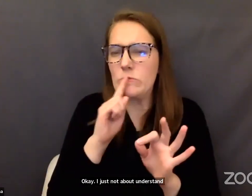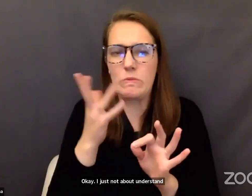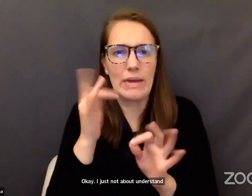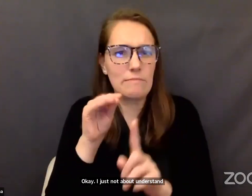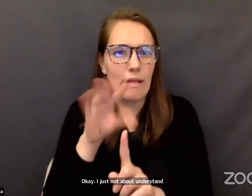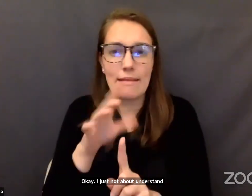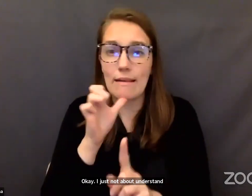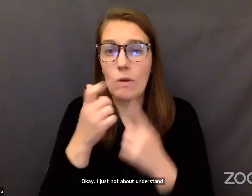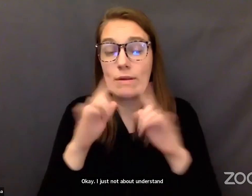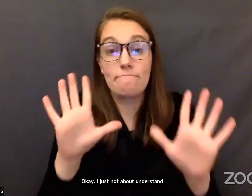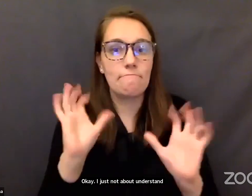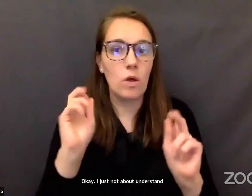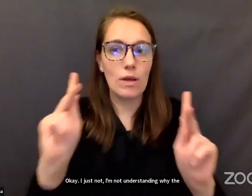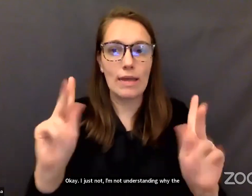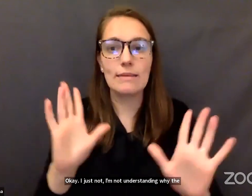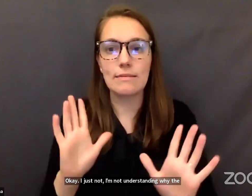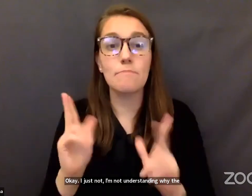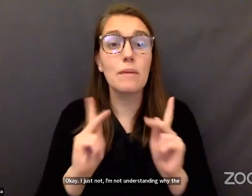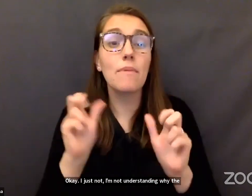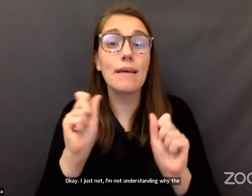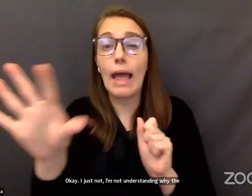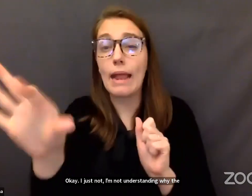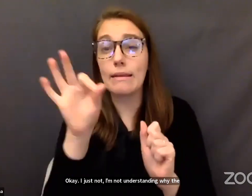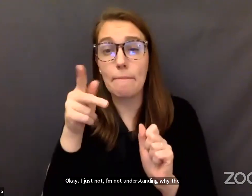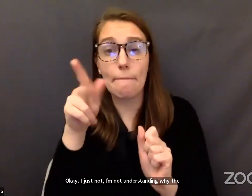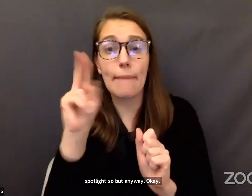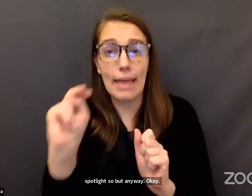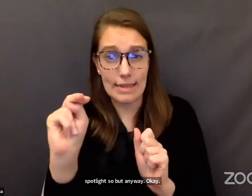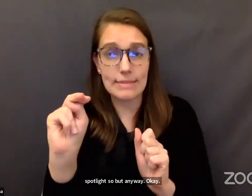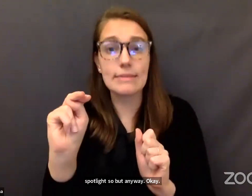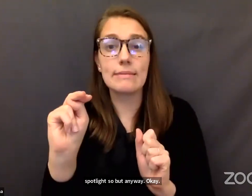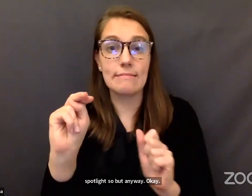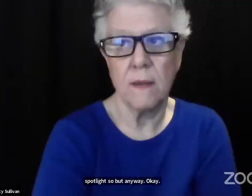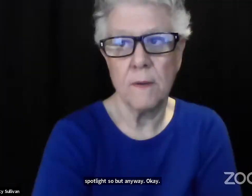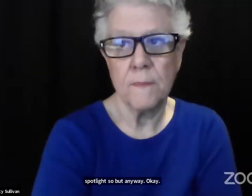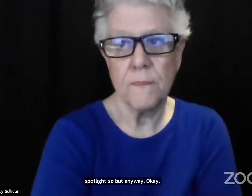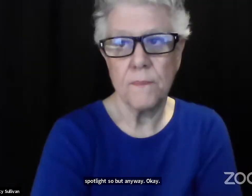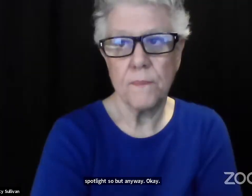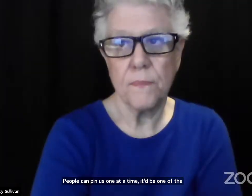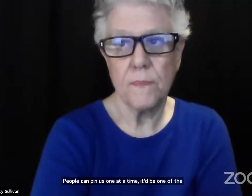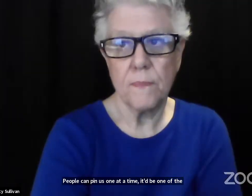anyway, okay. People can pin us one at a time. It'd be one or the other, I think.